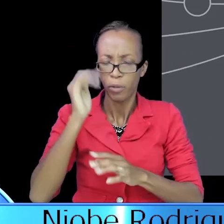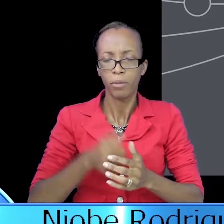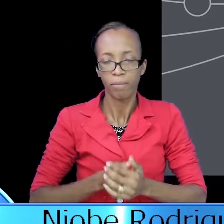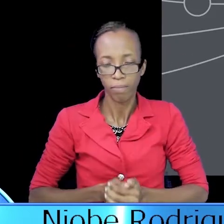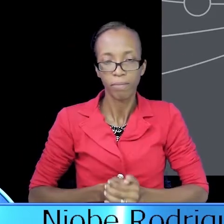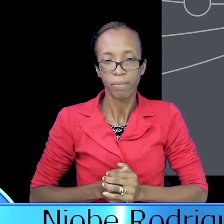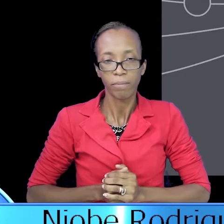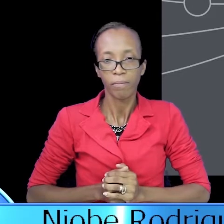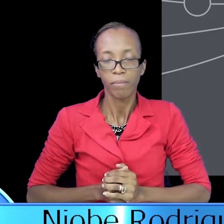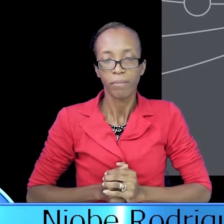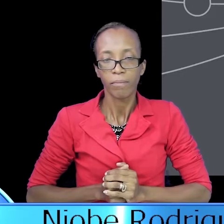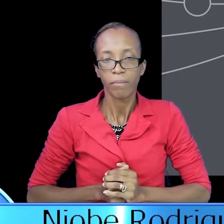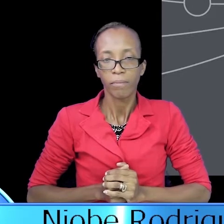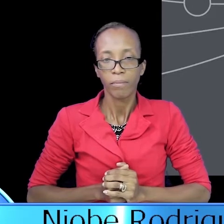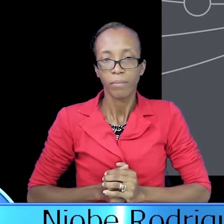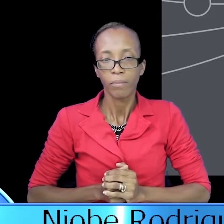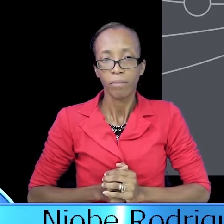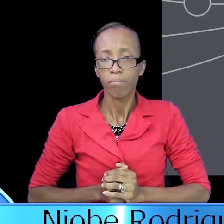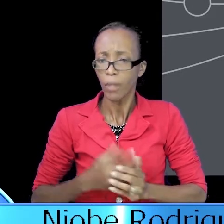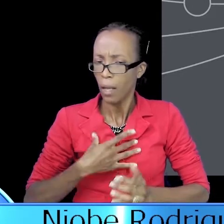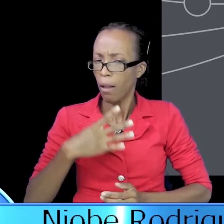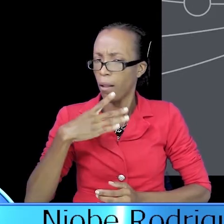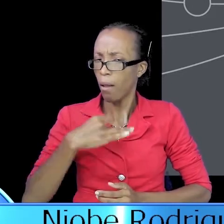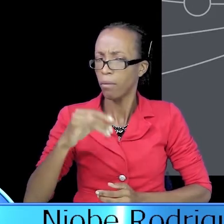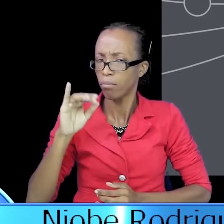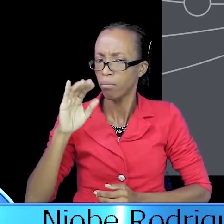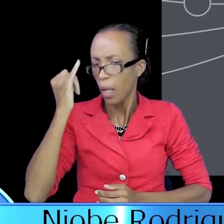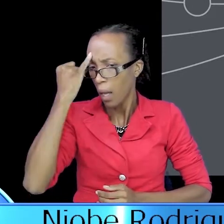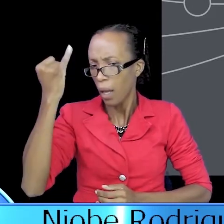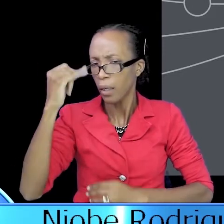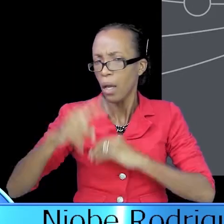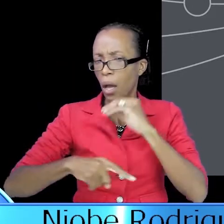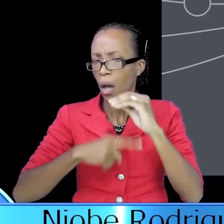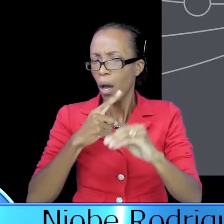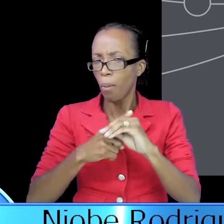Hi, Alan. Yep. Yeah, this is Karen from Trinidad and Tobago.